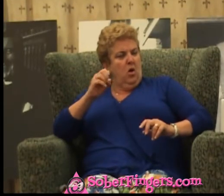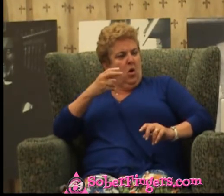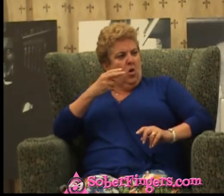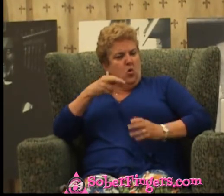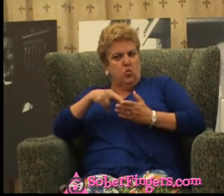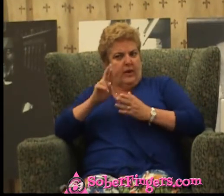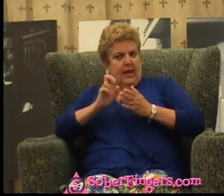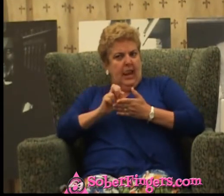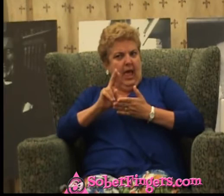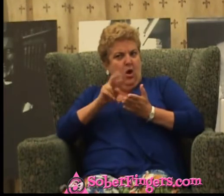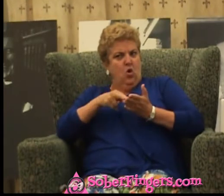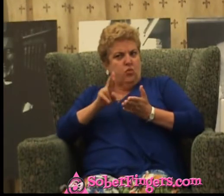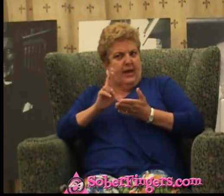be ready. And